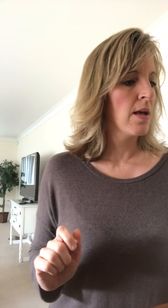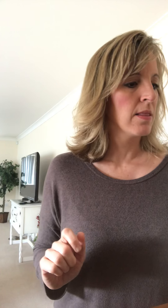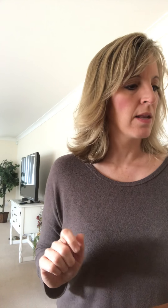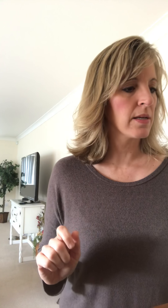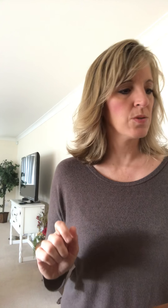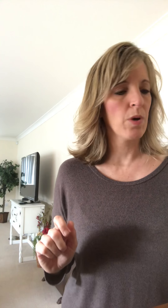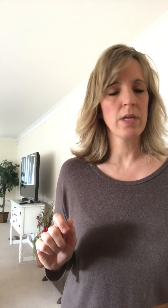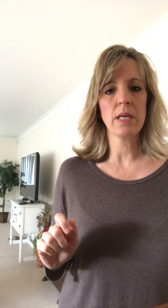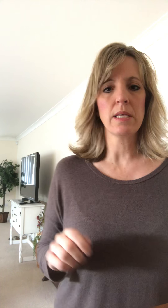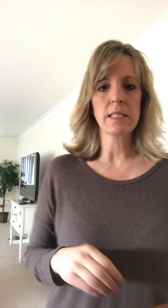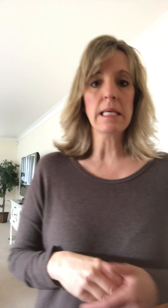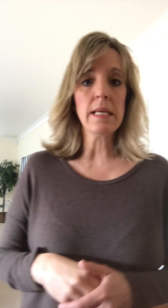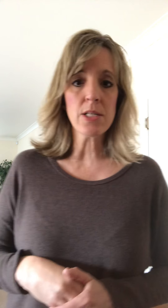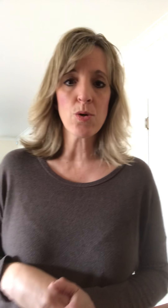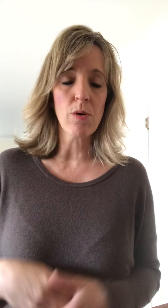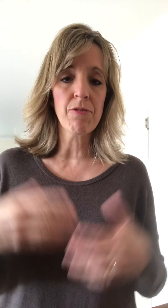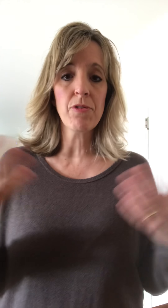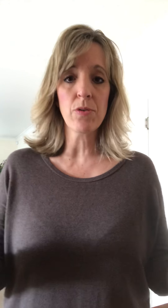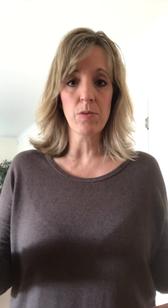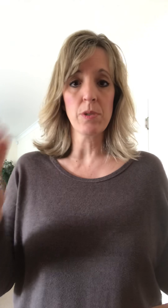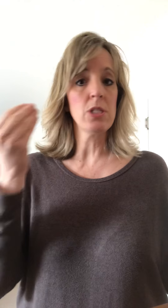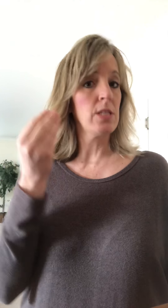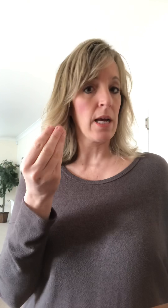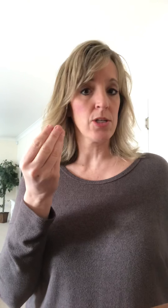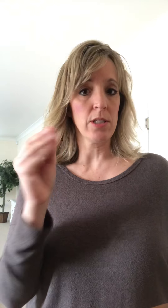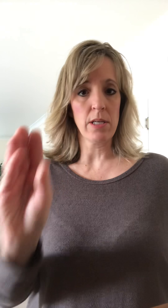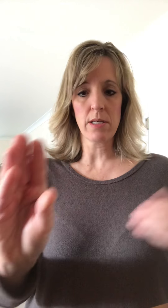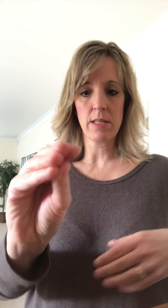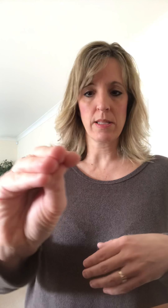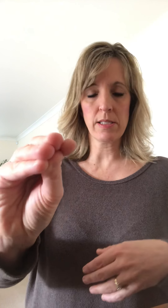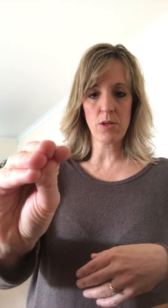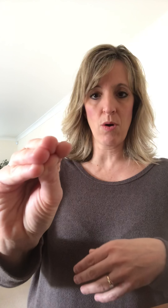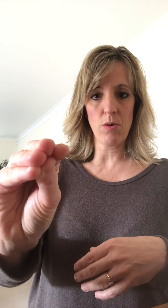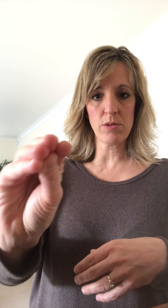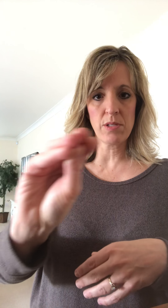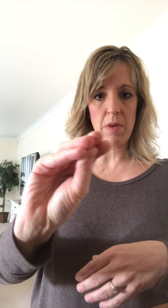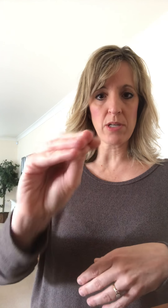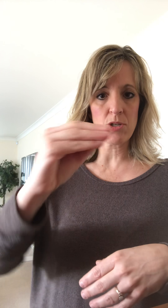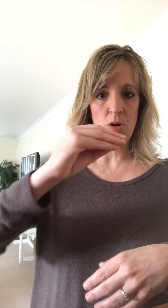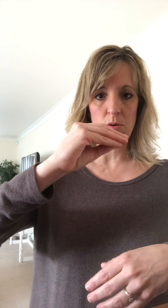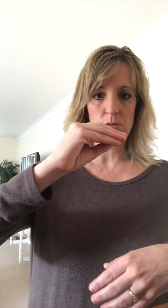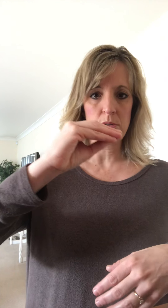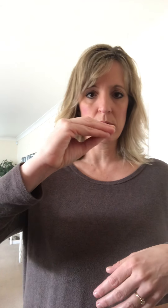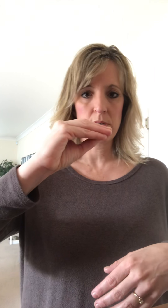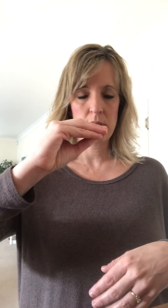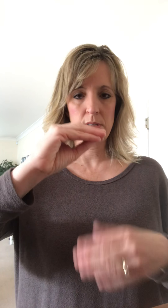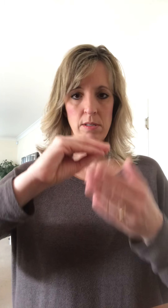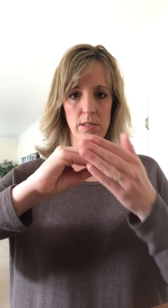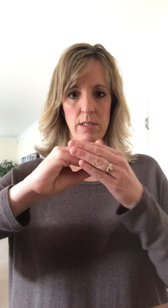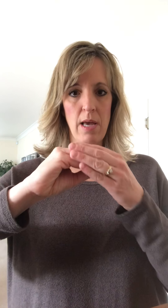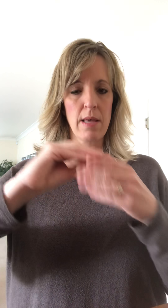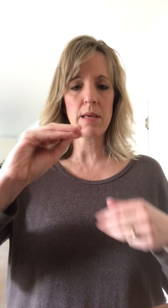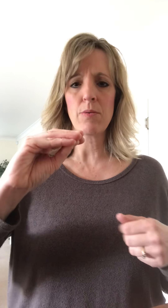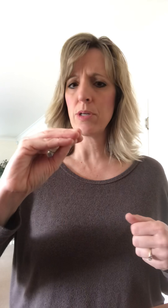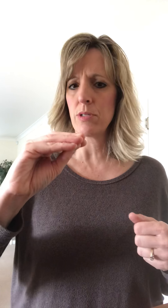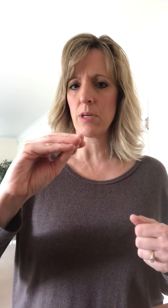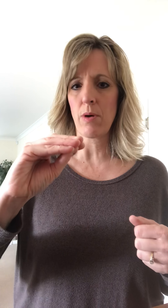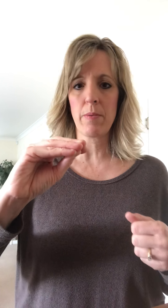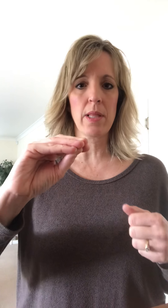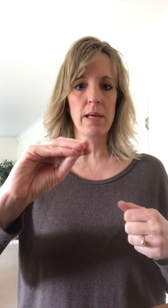The next one is eat or food, which is actually this O, smashed O sign. I think we used it quite a bit last